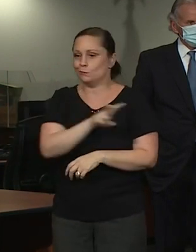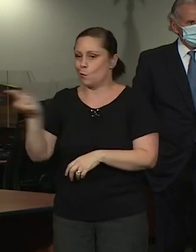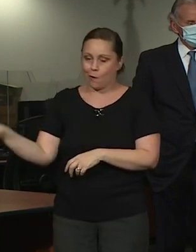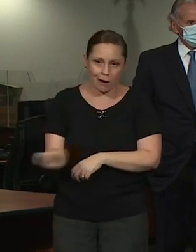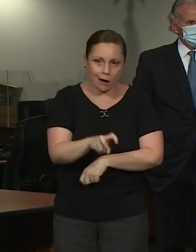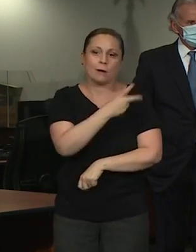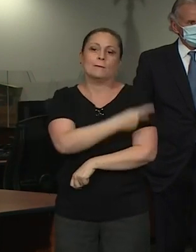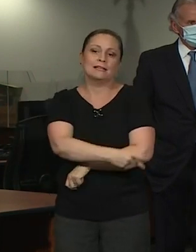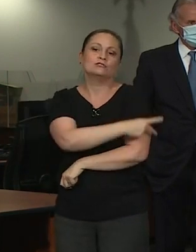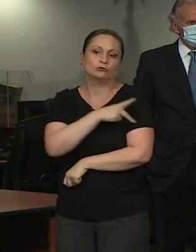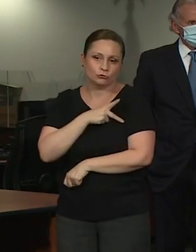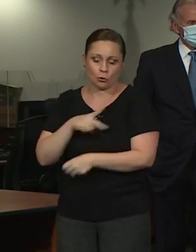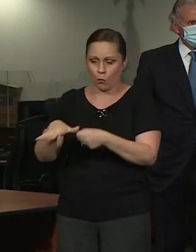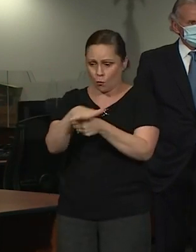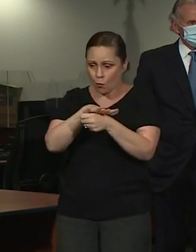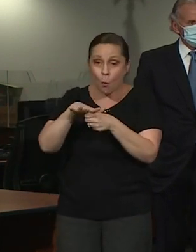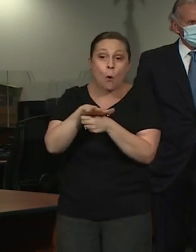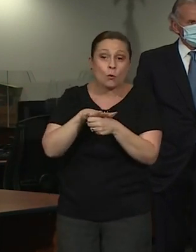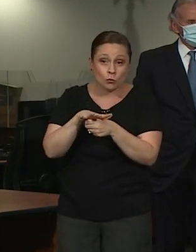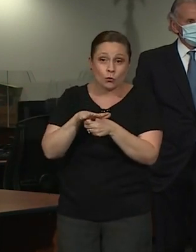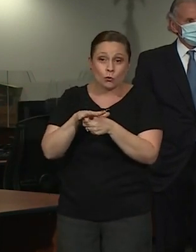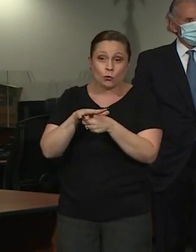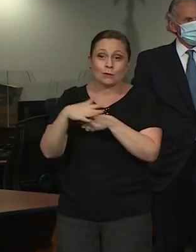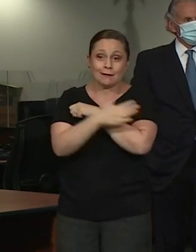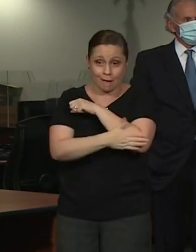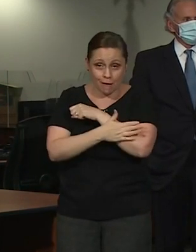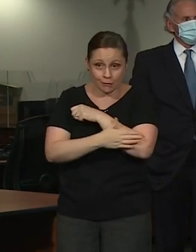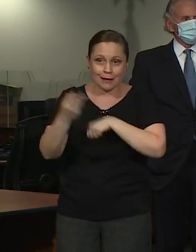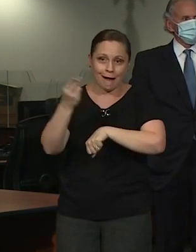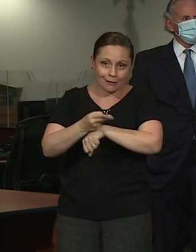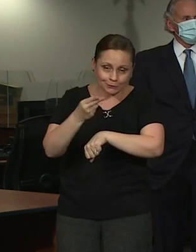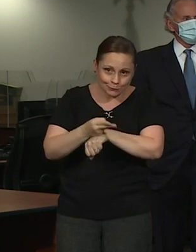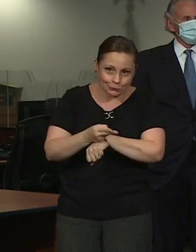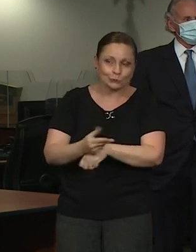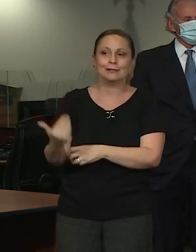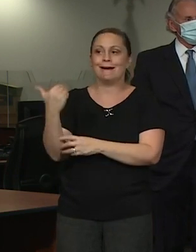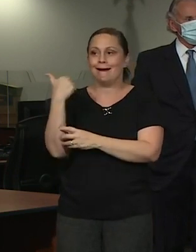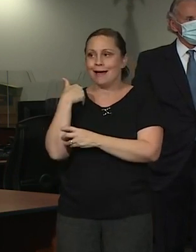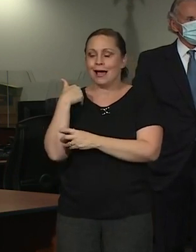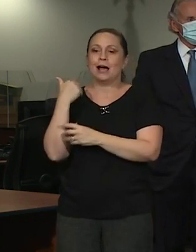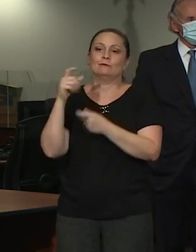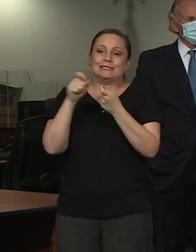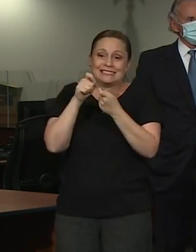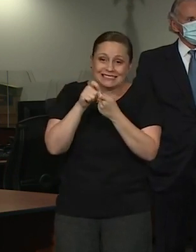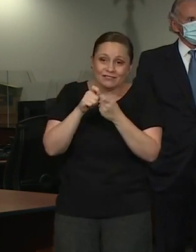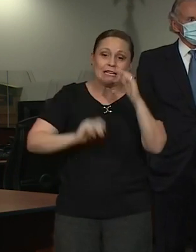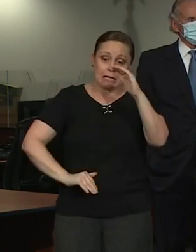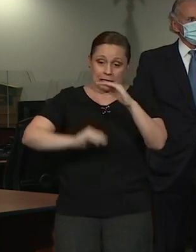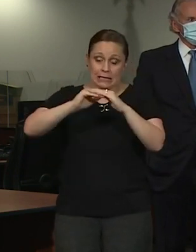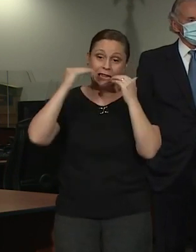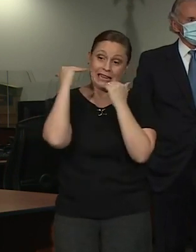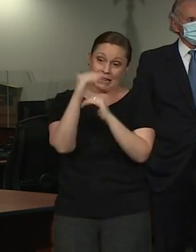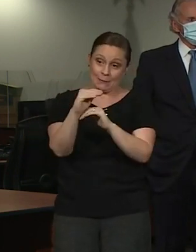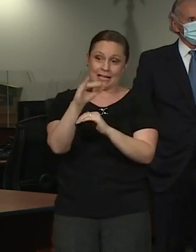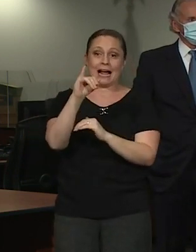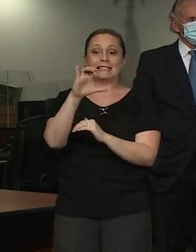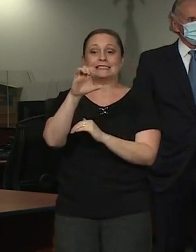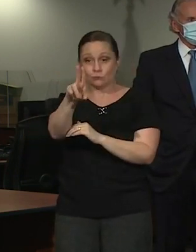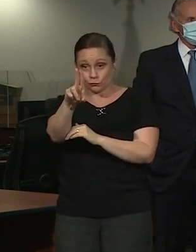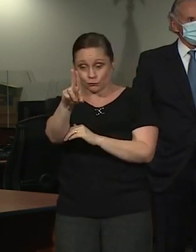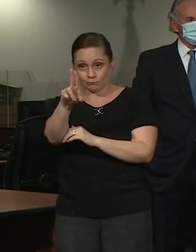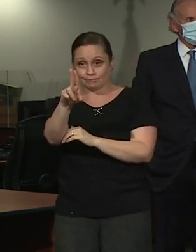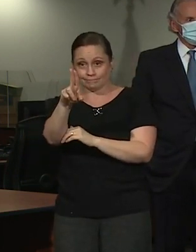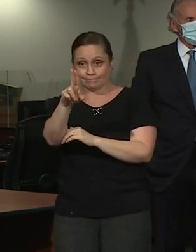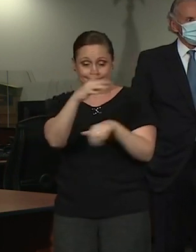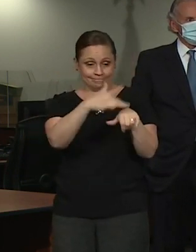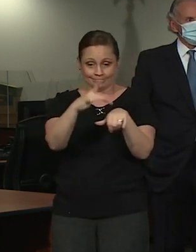Your local county hospitals only will have a certain capacity for ICU beds. As that situation dictates,